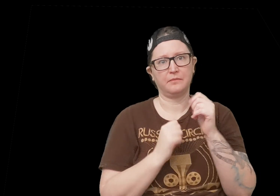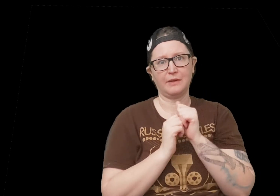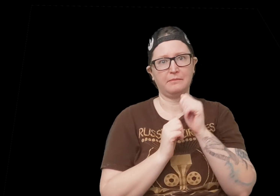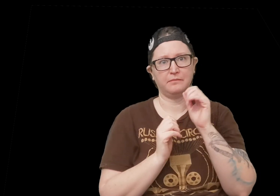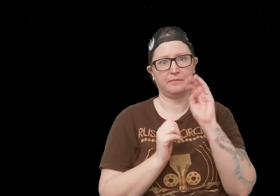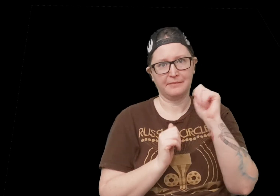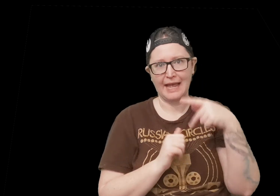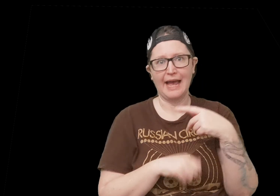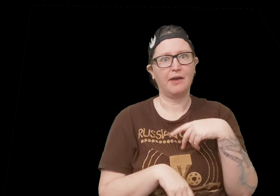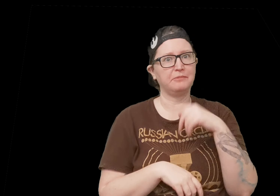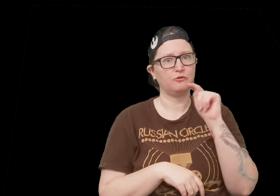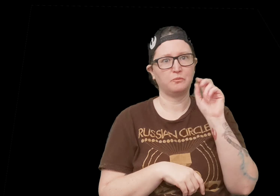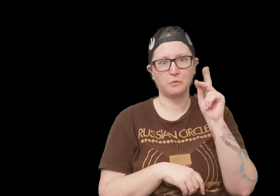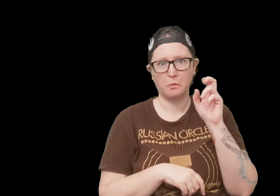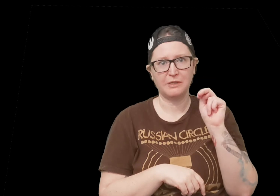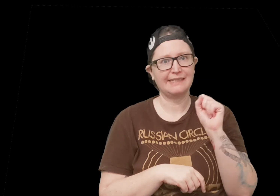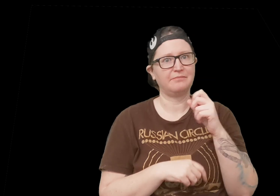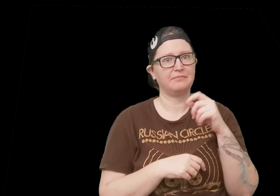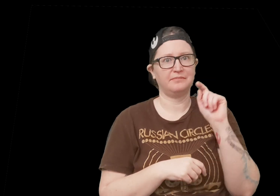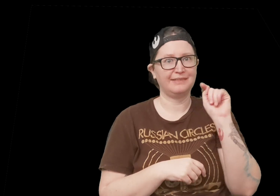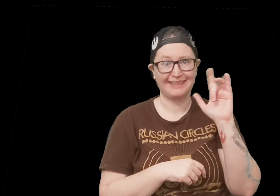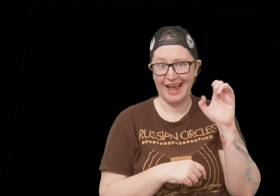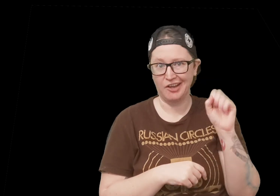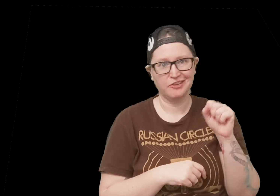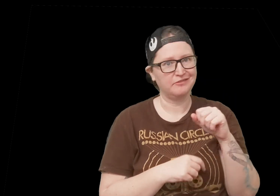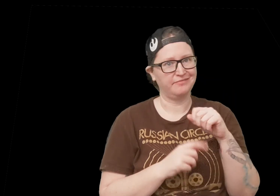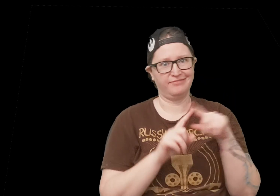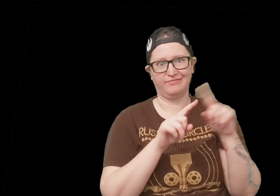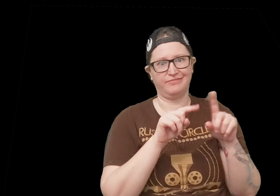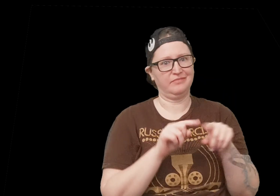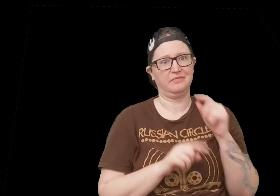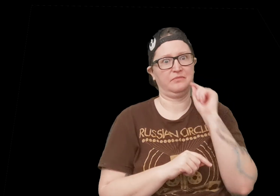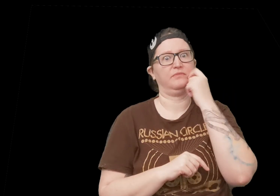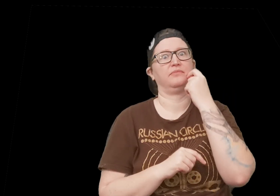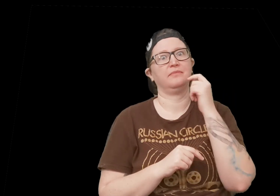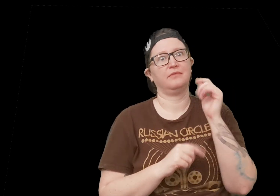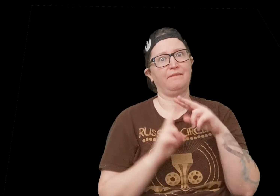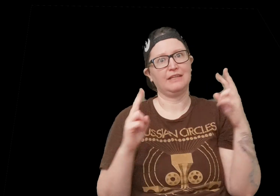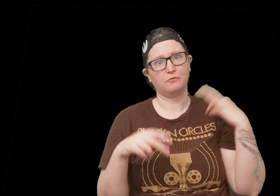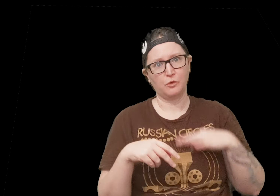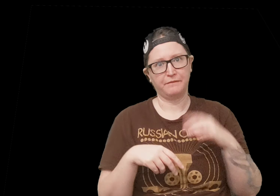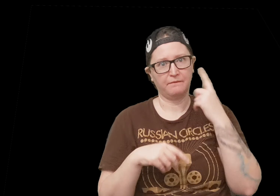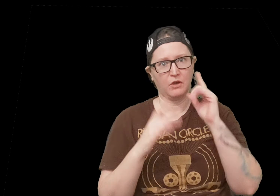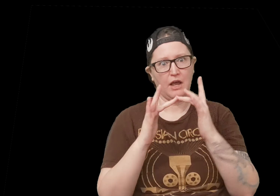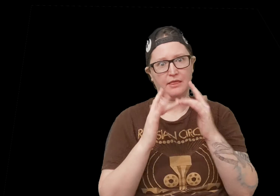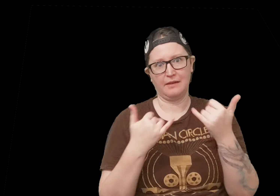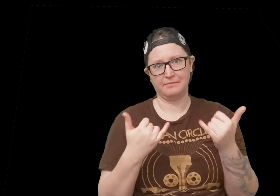games. You could do maps, tokens, tiles, all sorts of different things. So some really cool